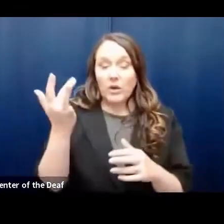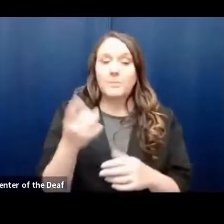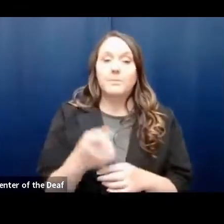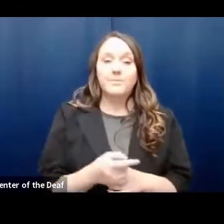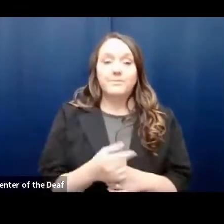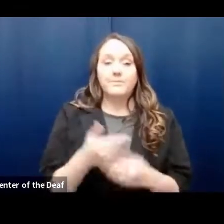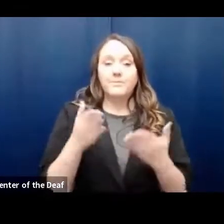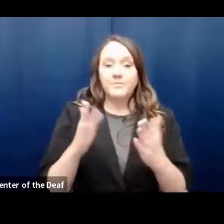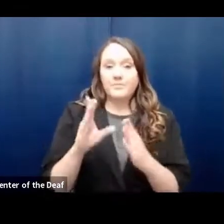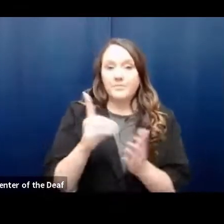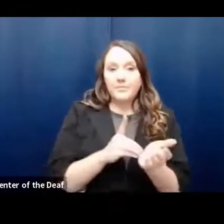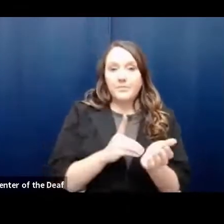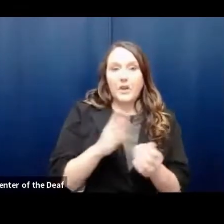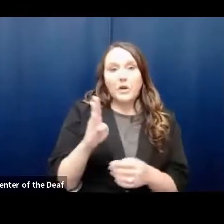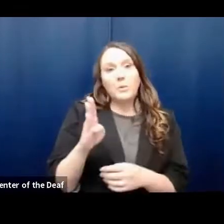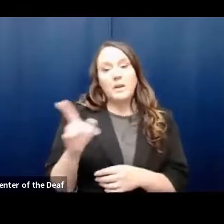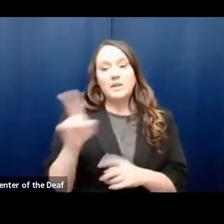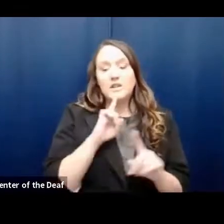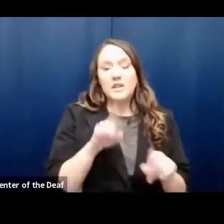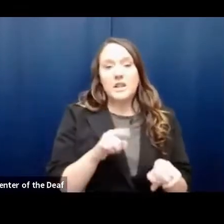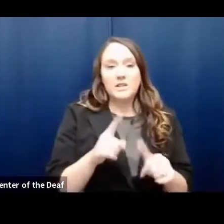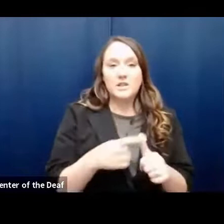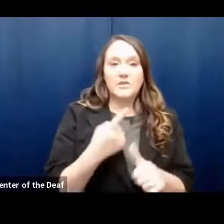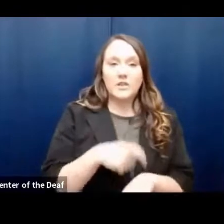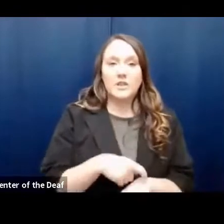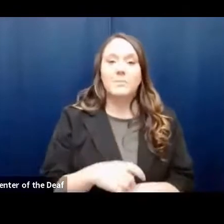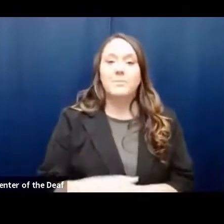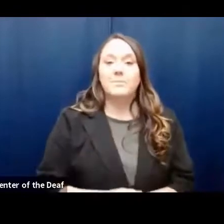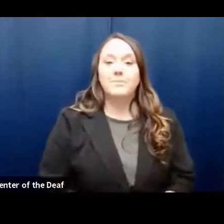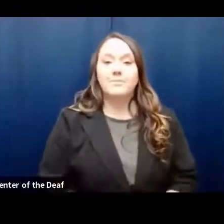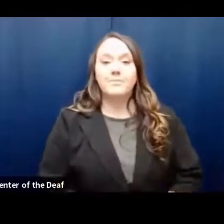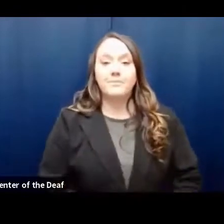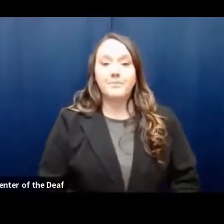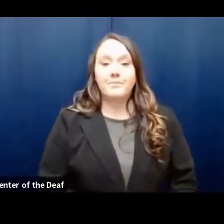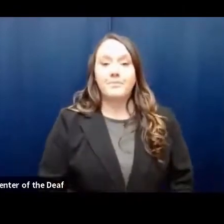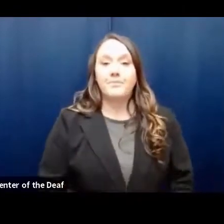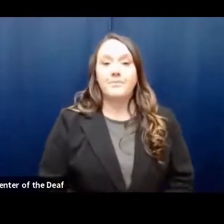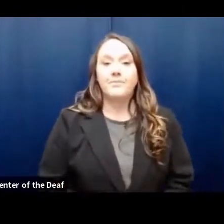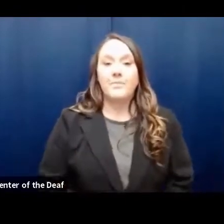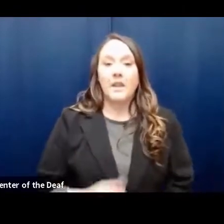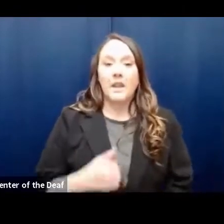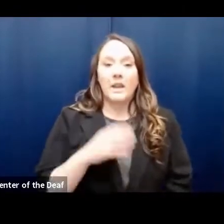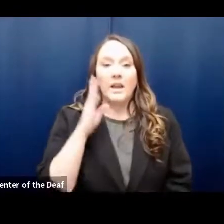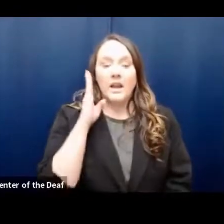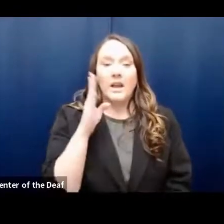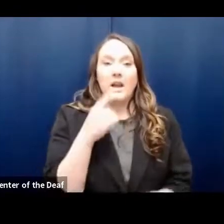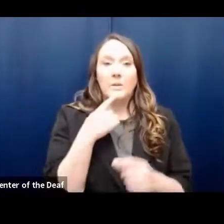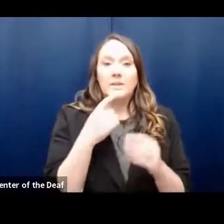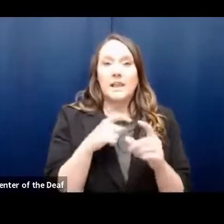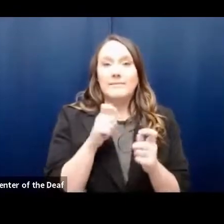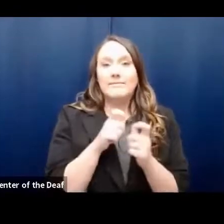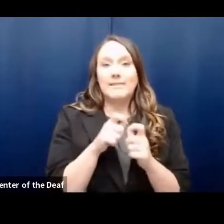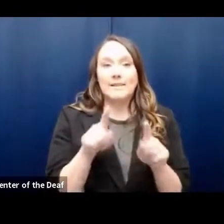I'll let Dr. B, since she answers first one. May not say exactly the same way this time.